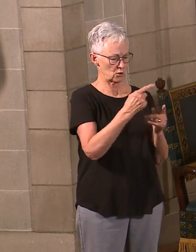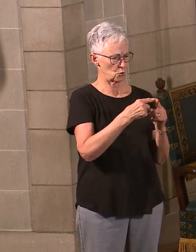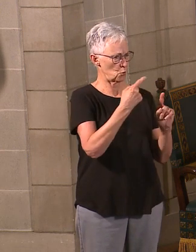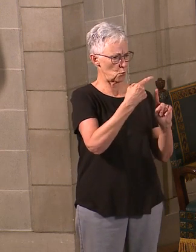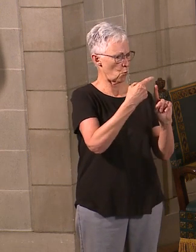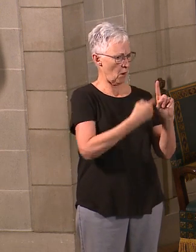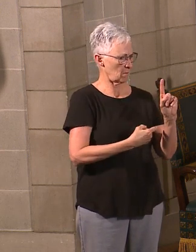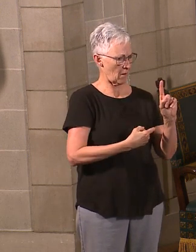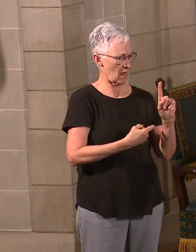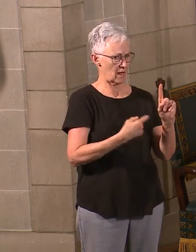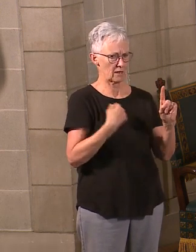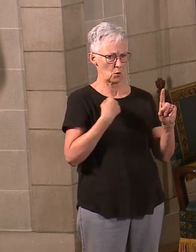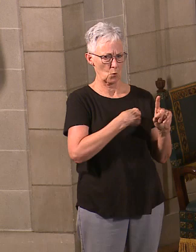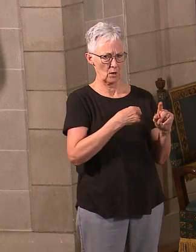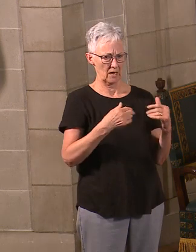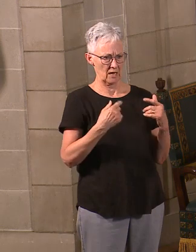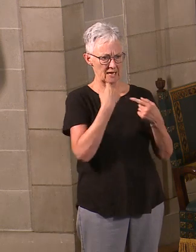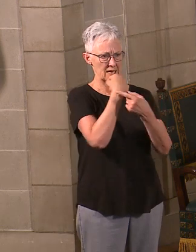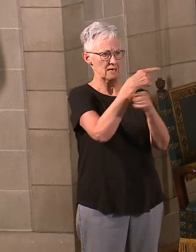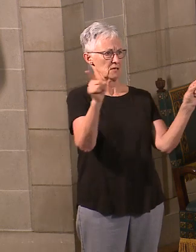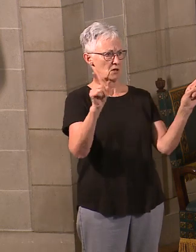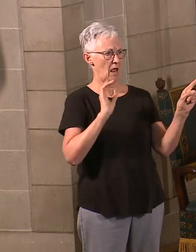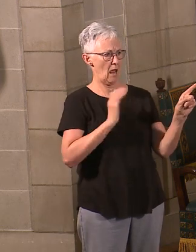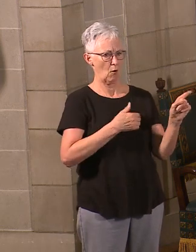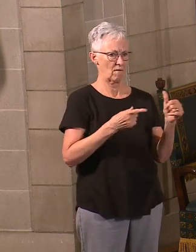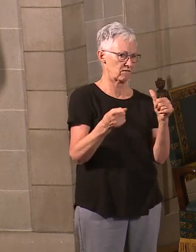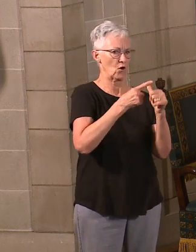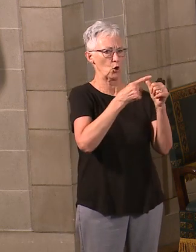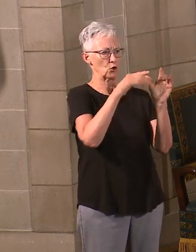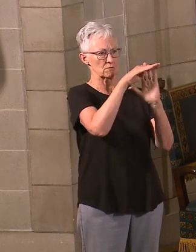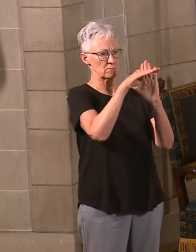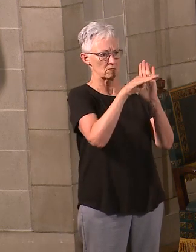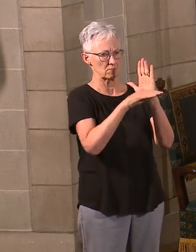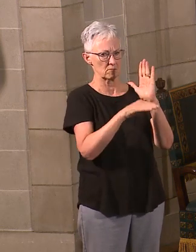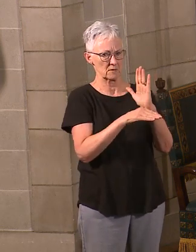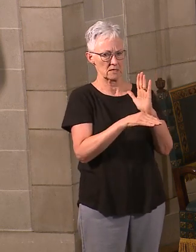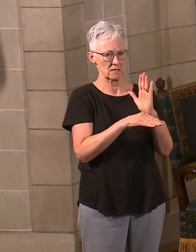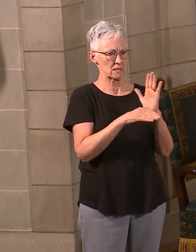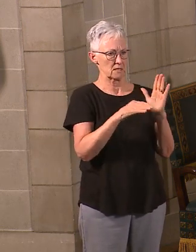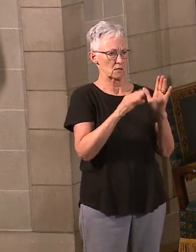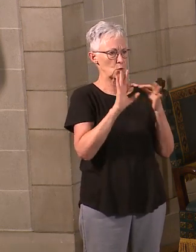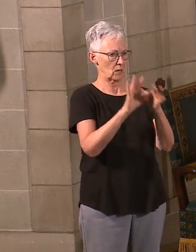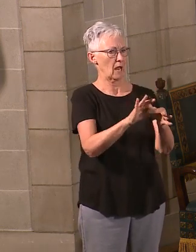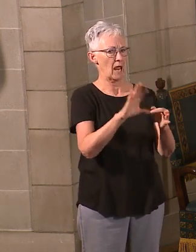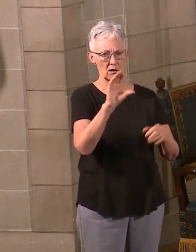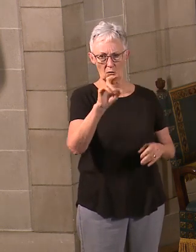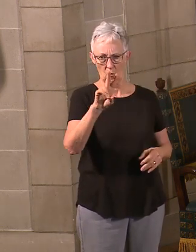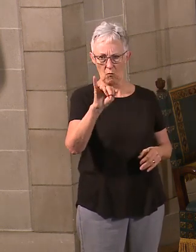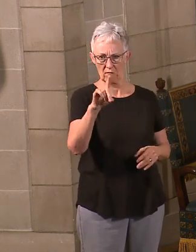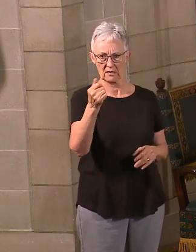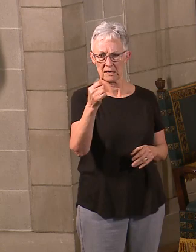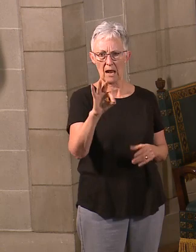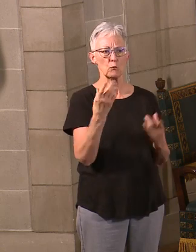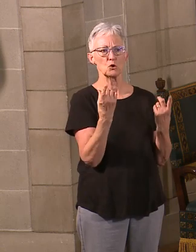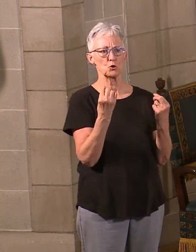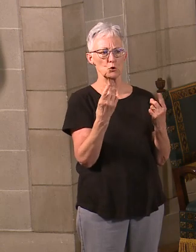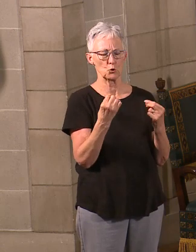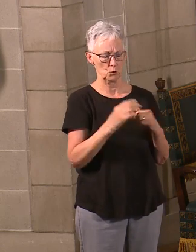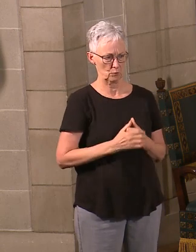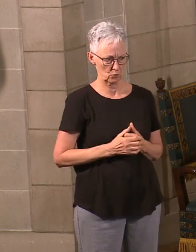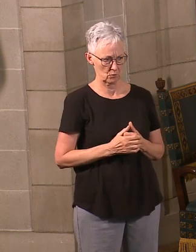this fight against COVID? Yeah, so I think if you look at where we are here in Nebraska, Nebraskans have been following the rules